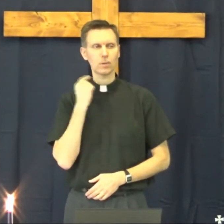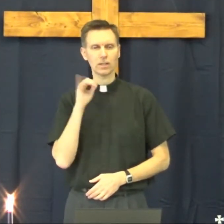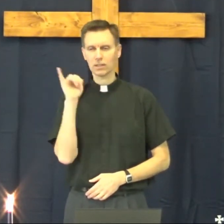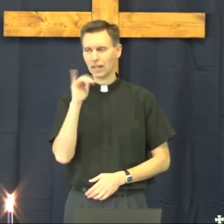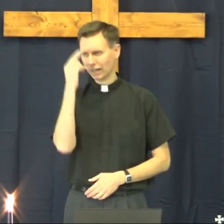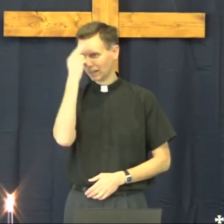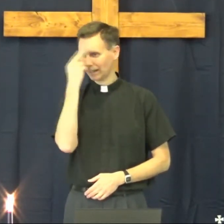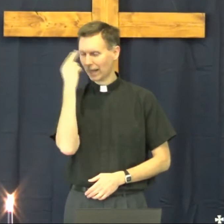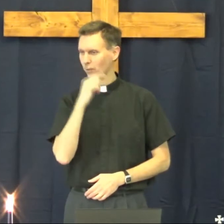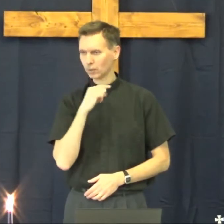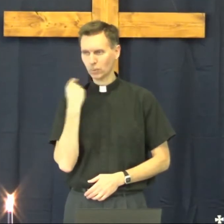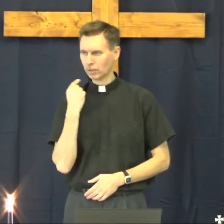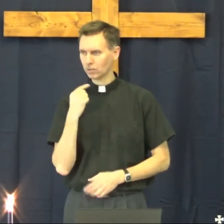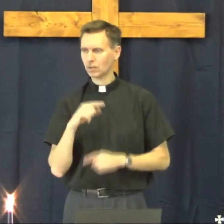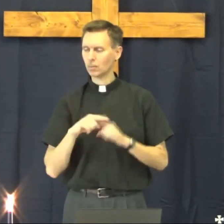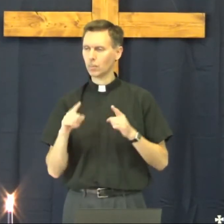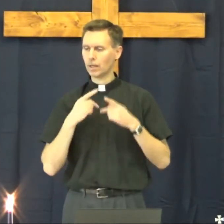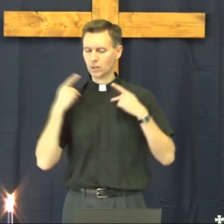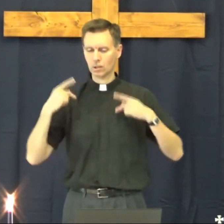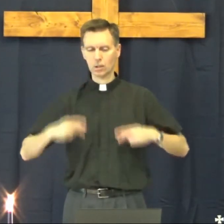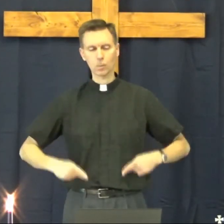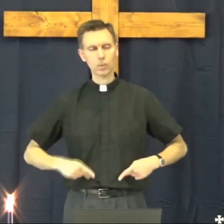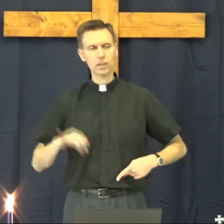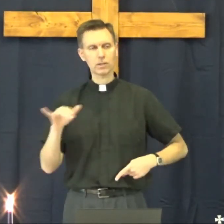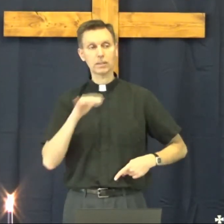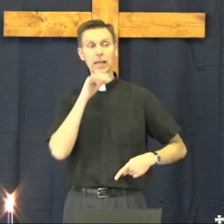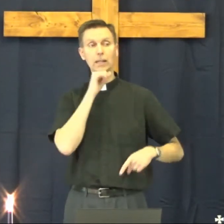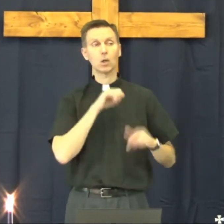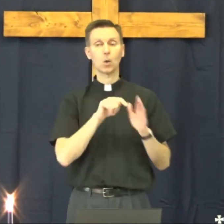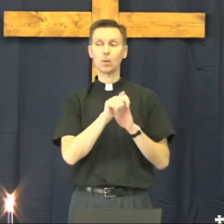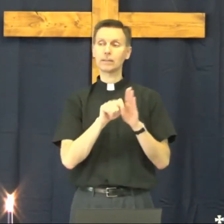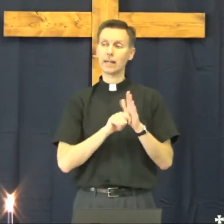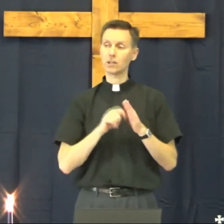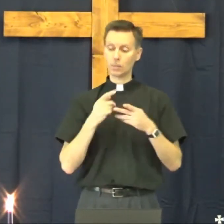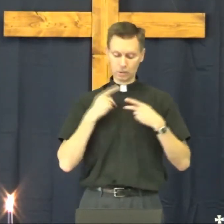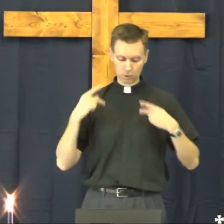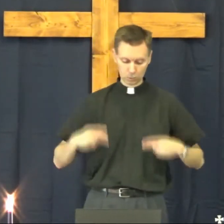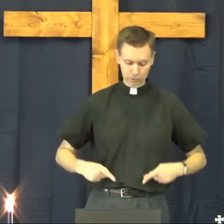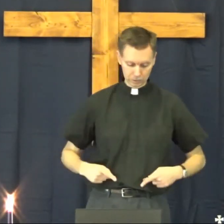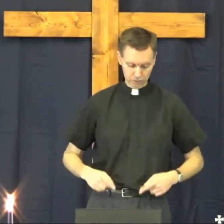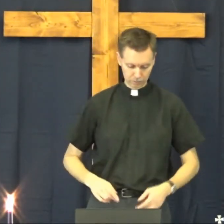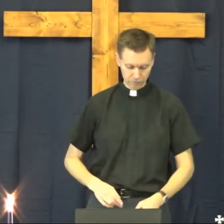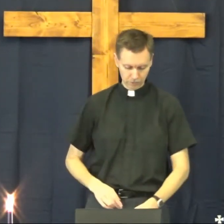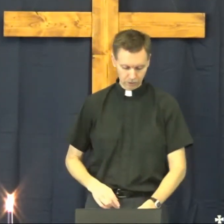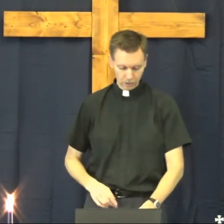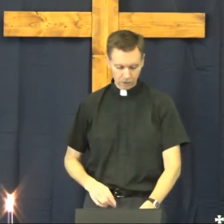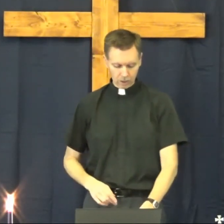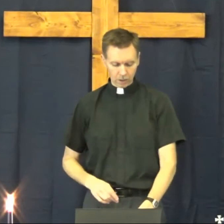priest like Catholic priest, but priest like Old Testament priest.